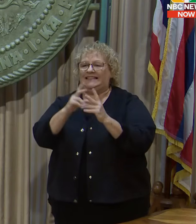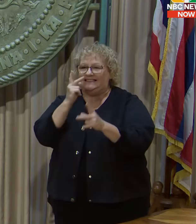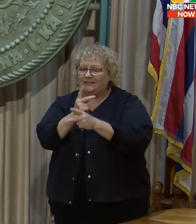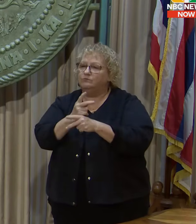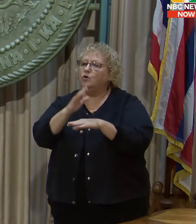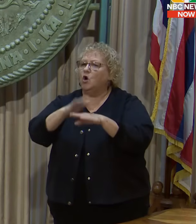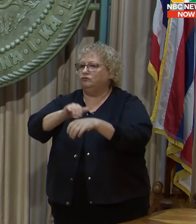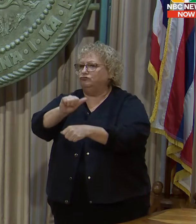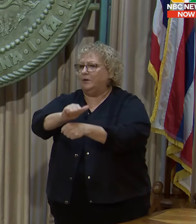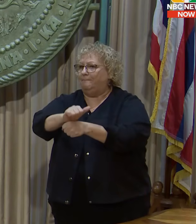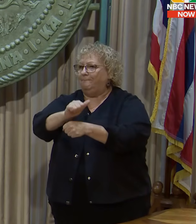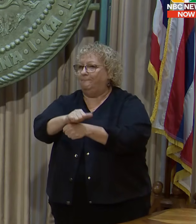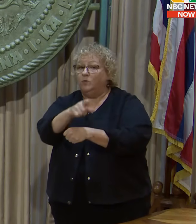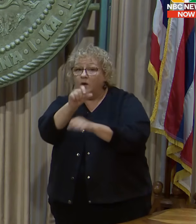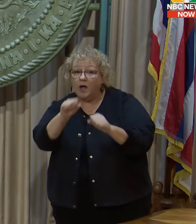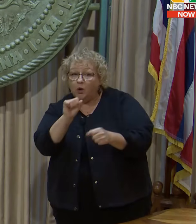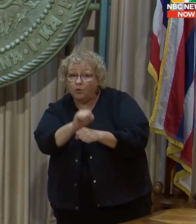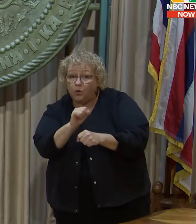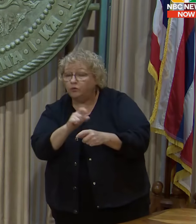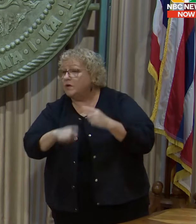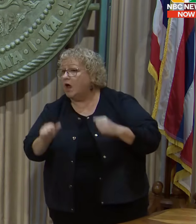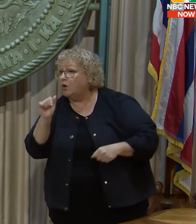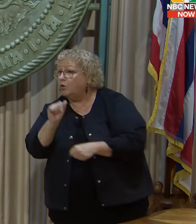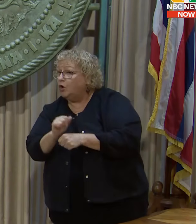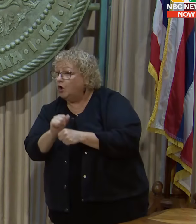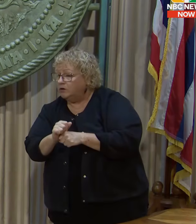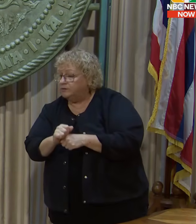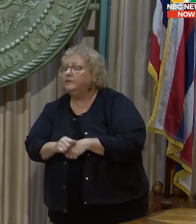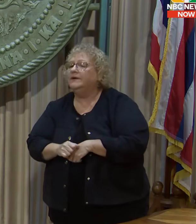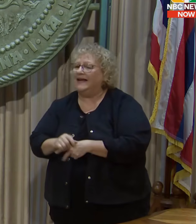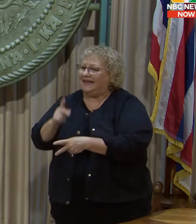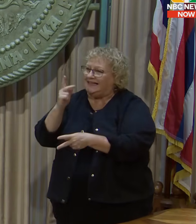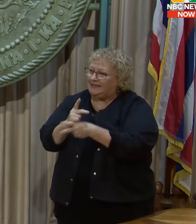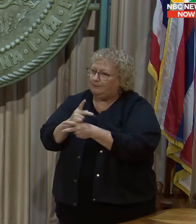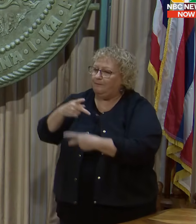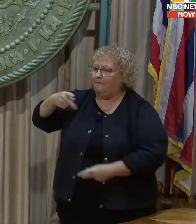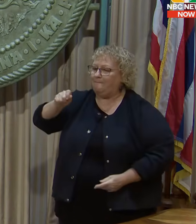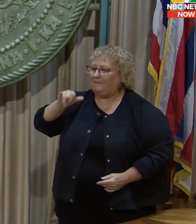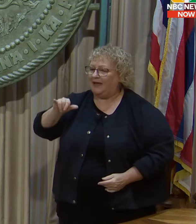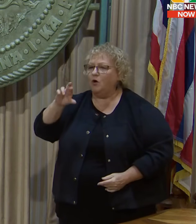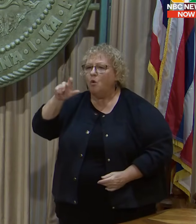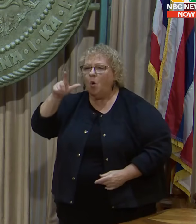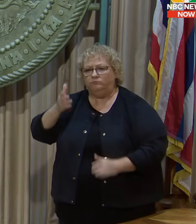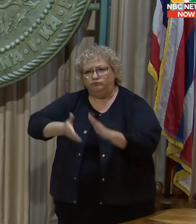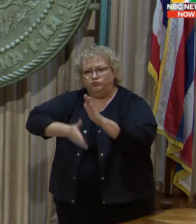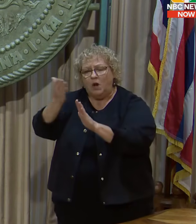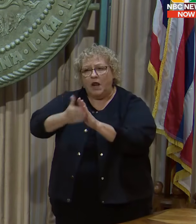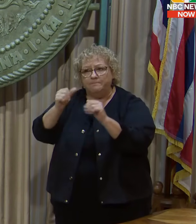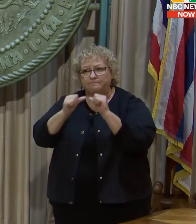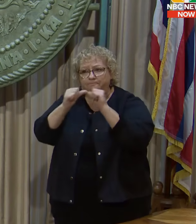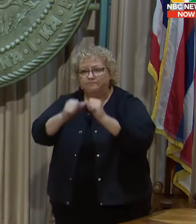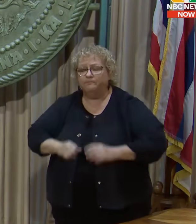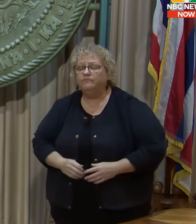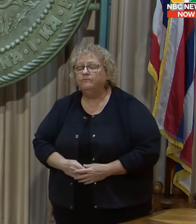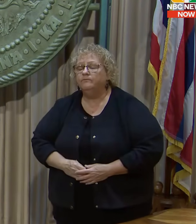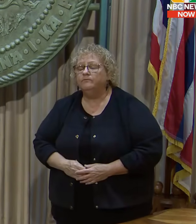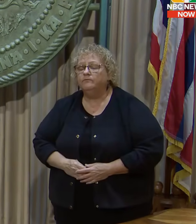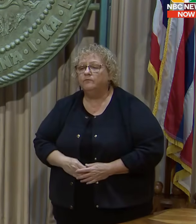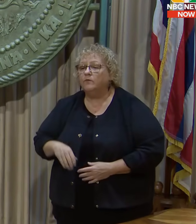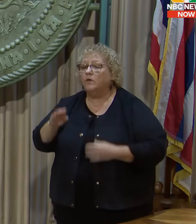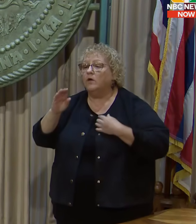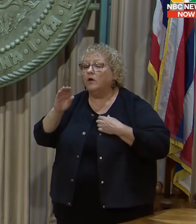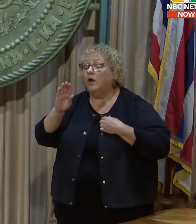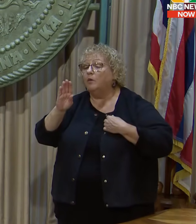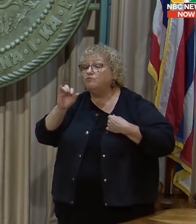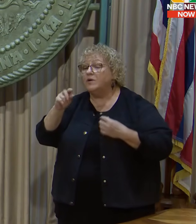job, whether you're able to go to work or not. We want payrolls to continue across our country. Brian mentioned the $377